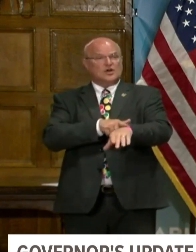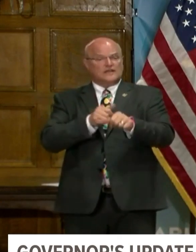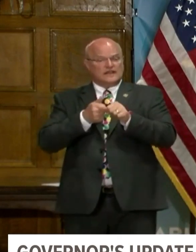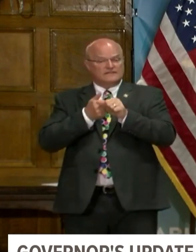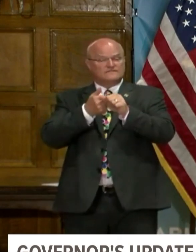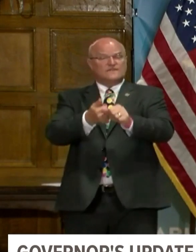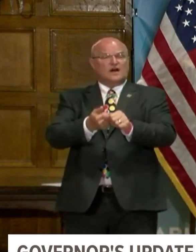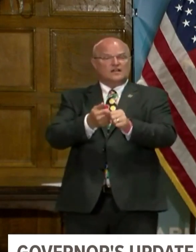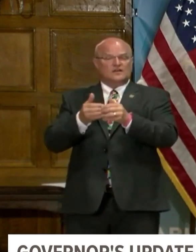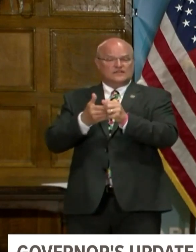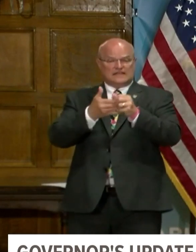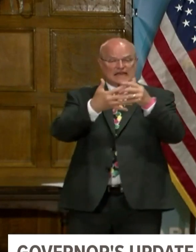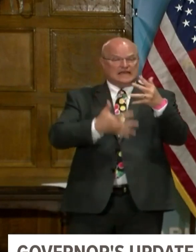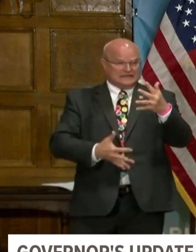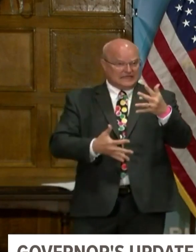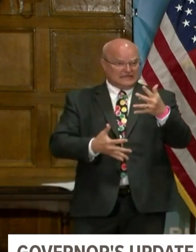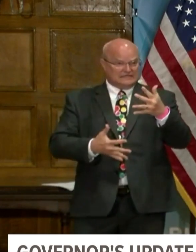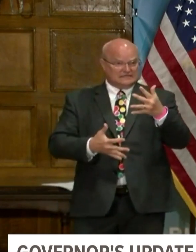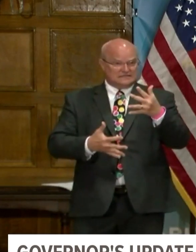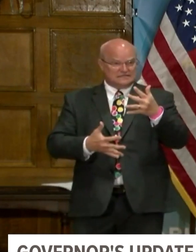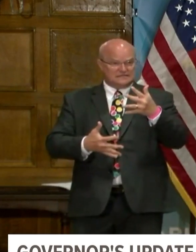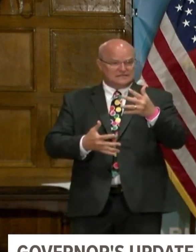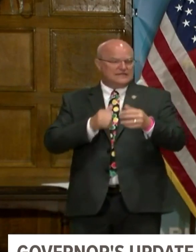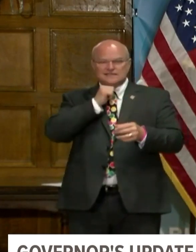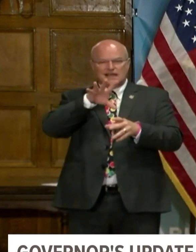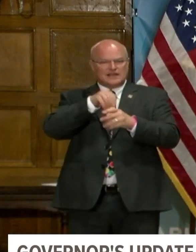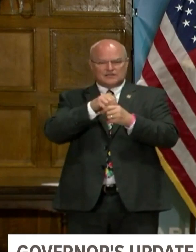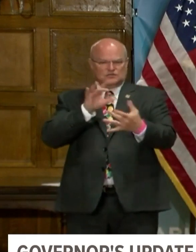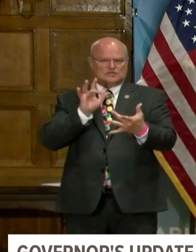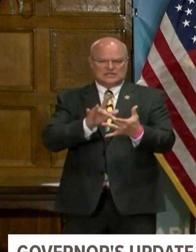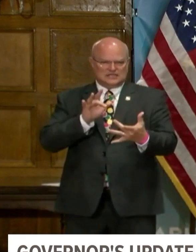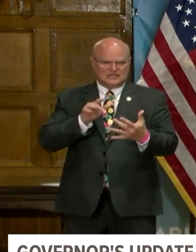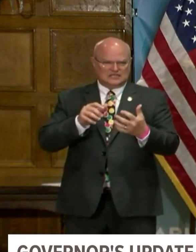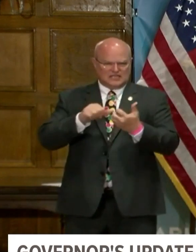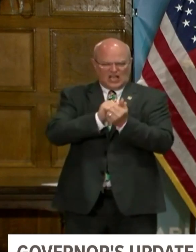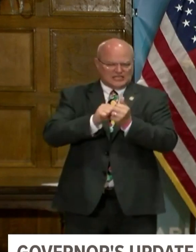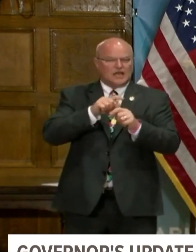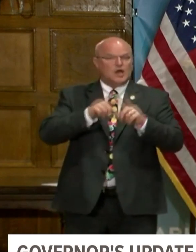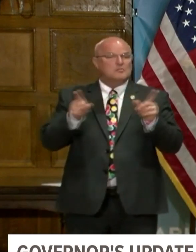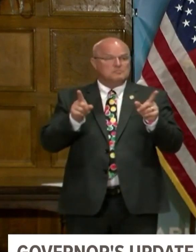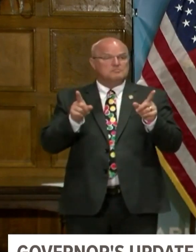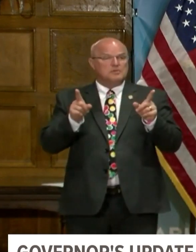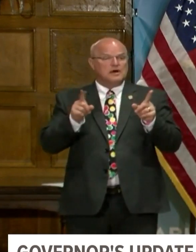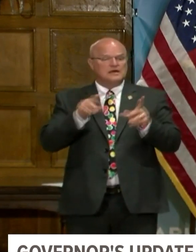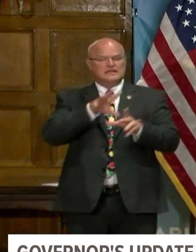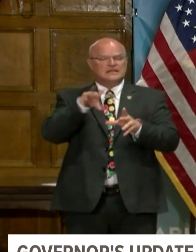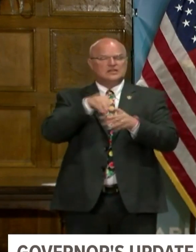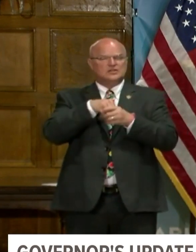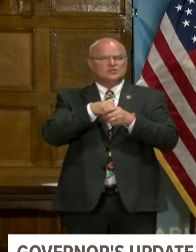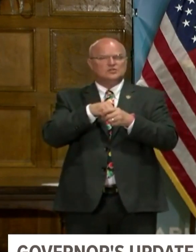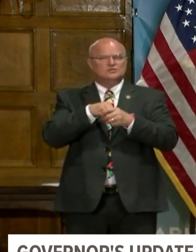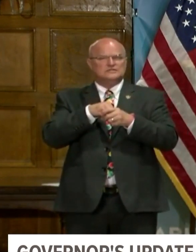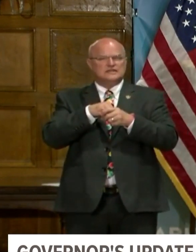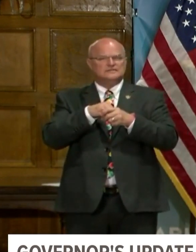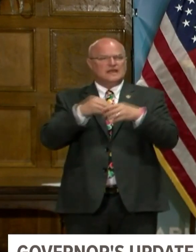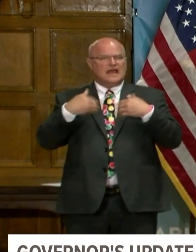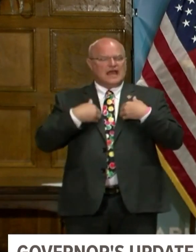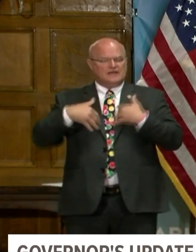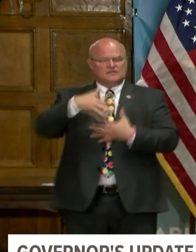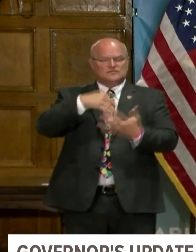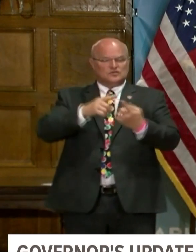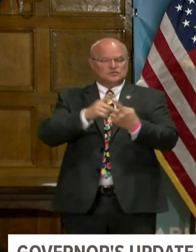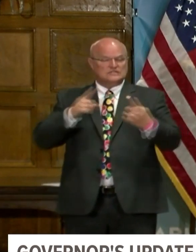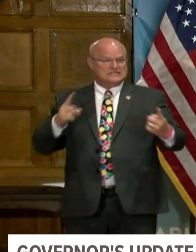follow the guidelines, which does not include contact, but it includes having the